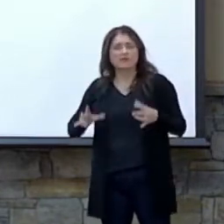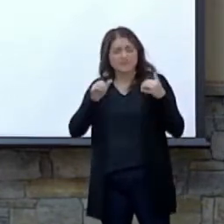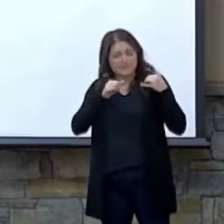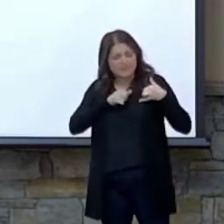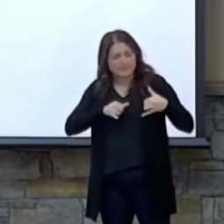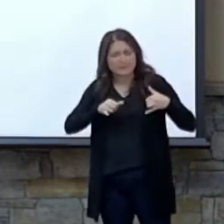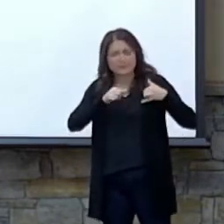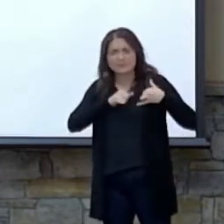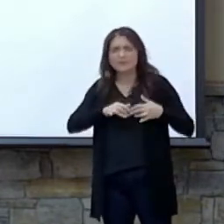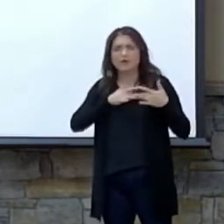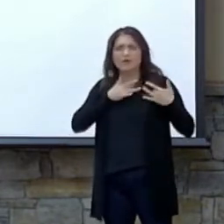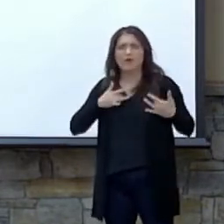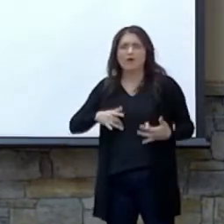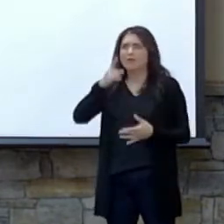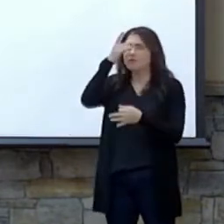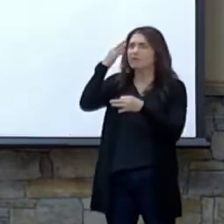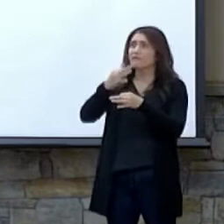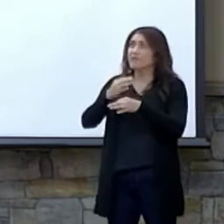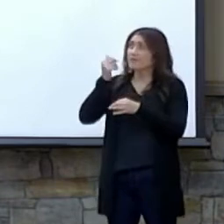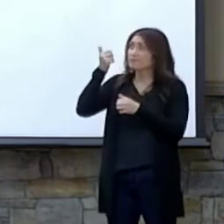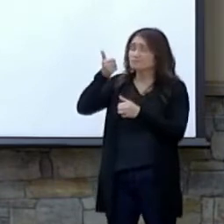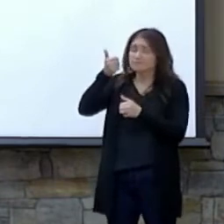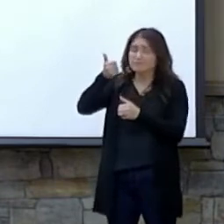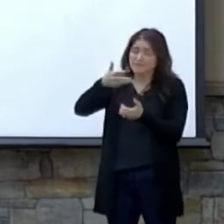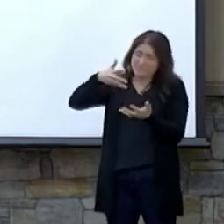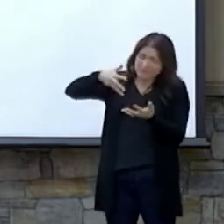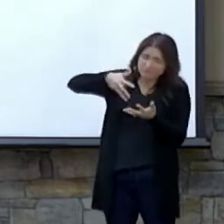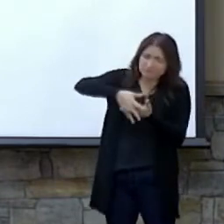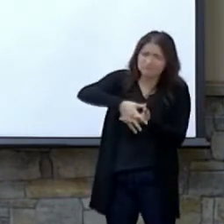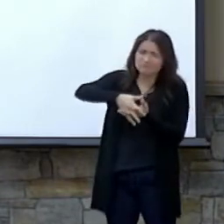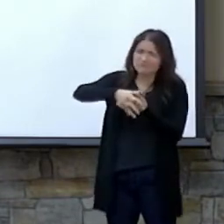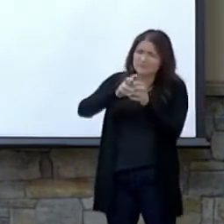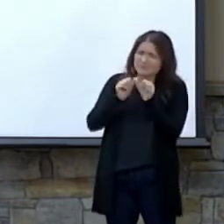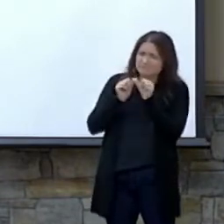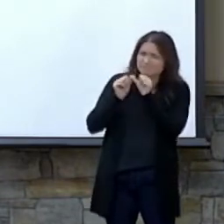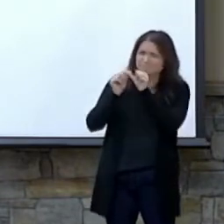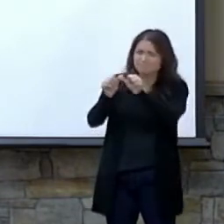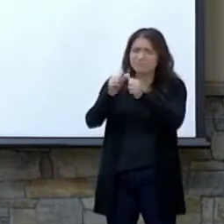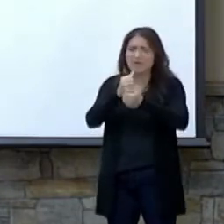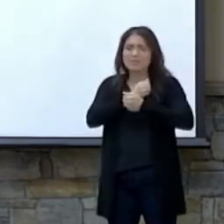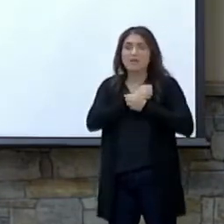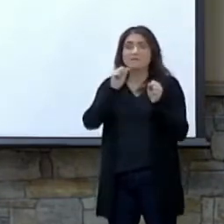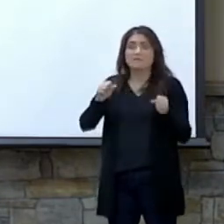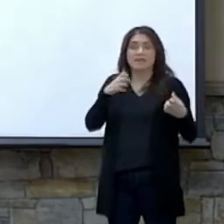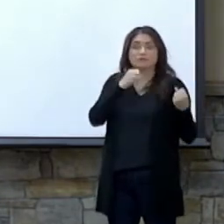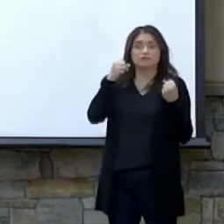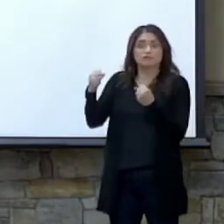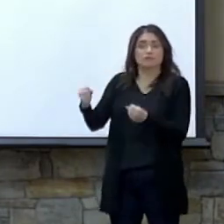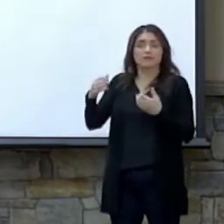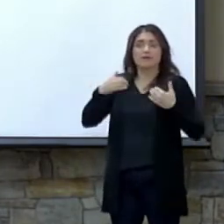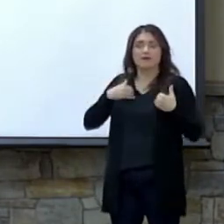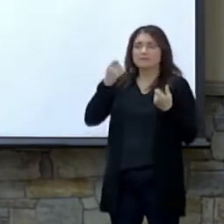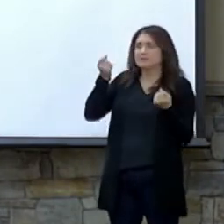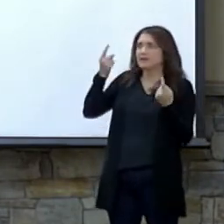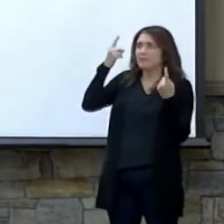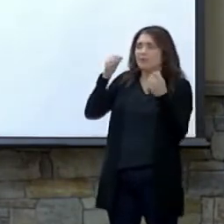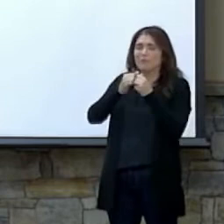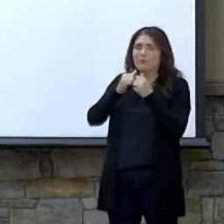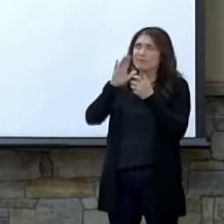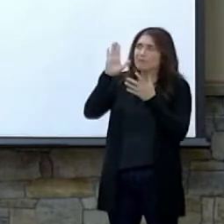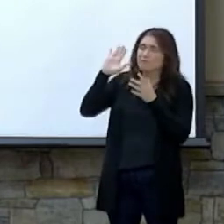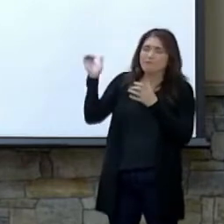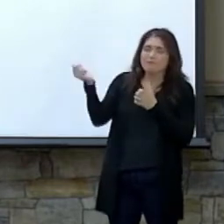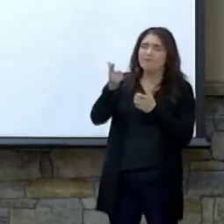faith, that you being rooted and grounded in love may have strength to comprehend with all the saints what is the